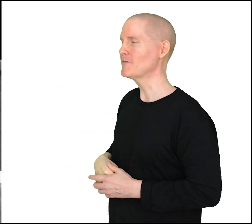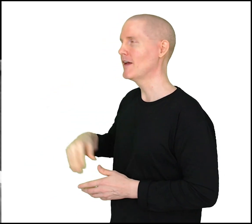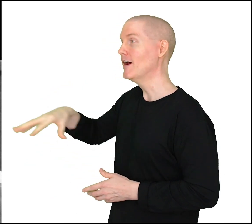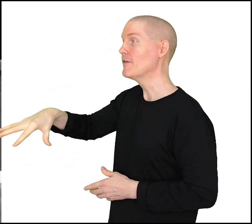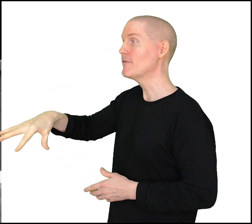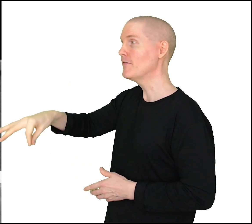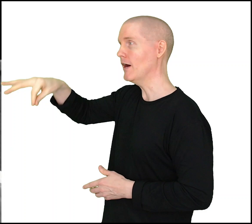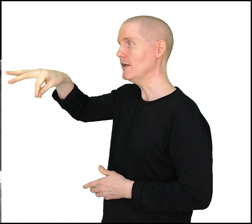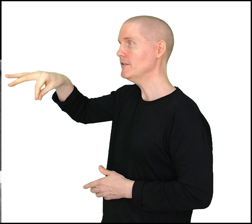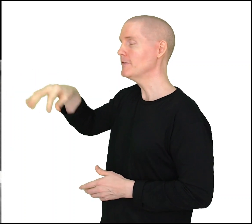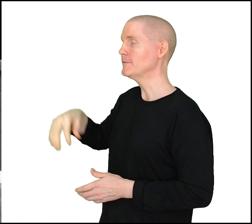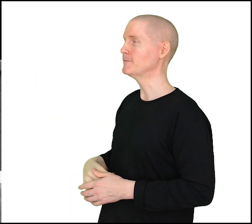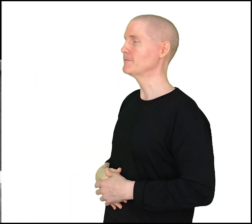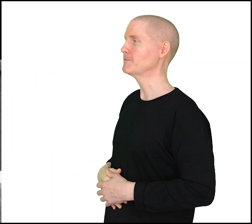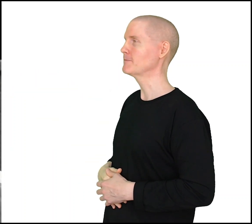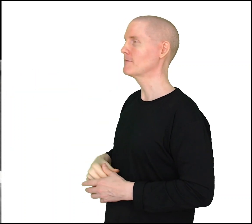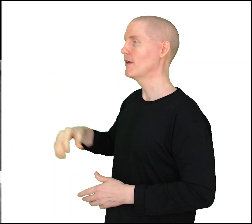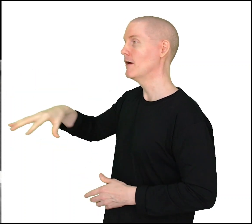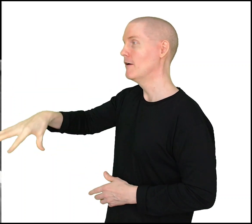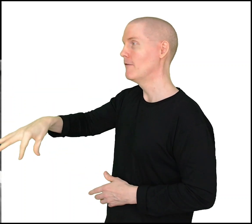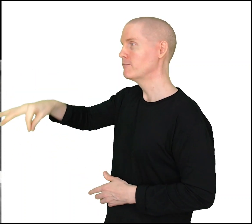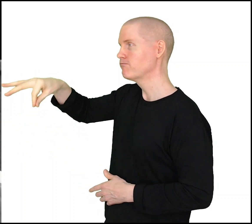side, find.